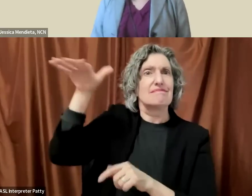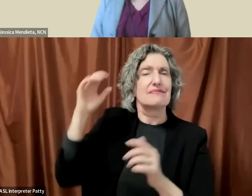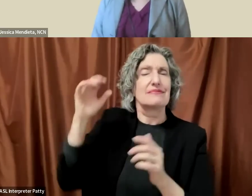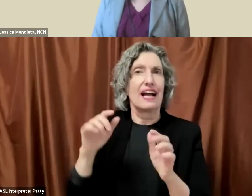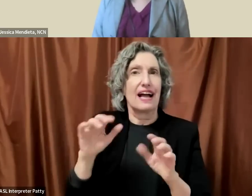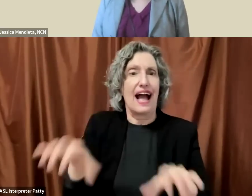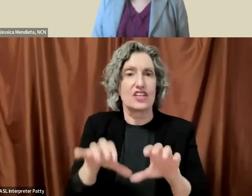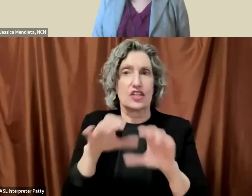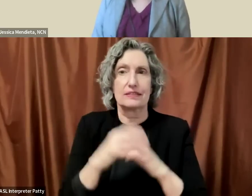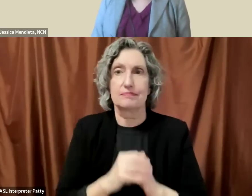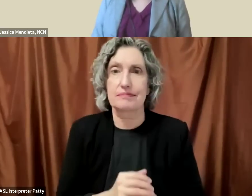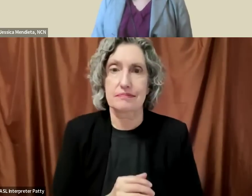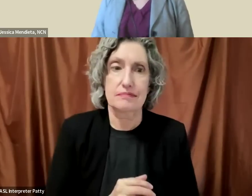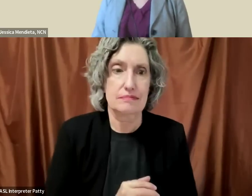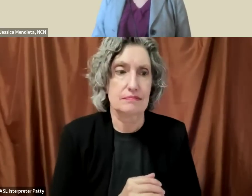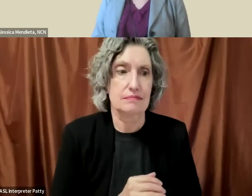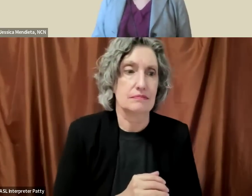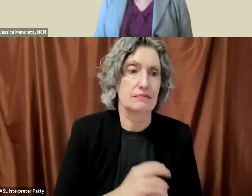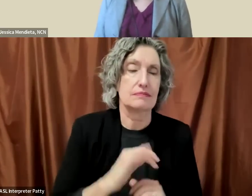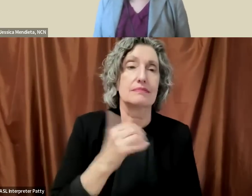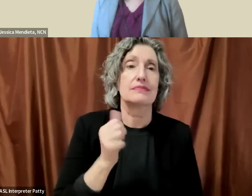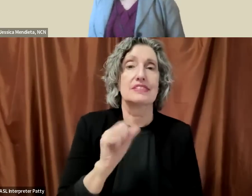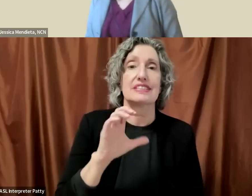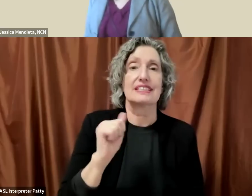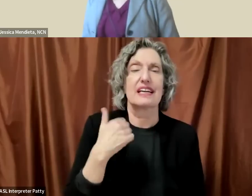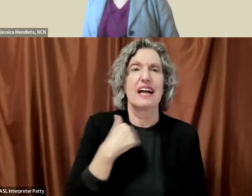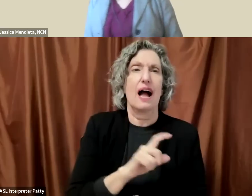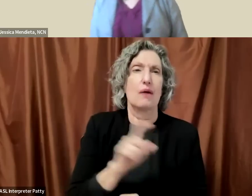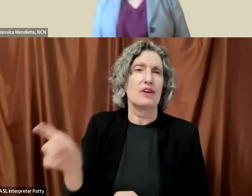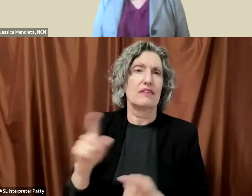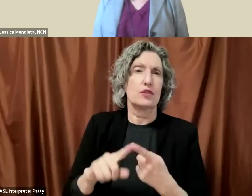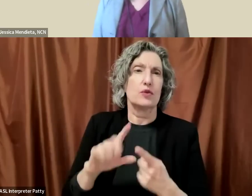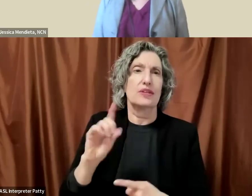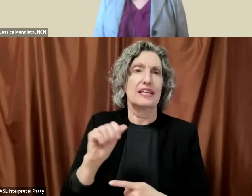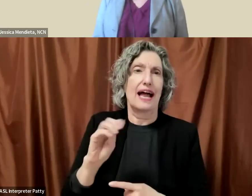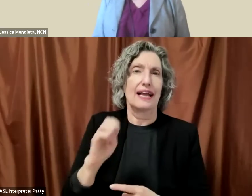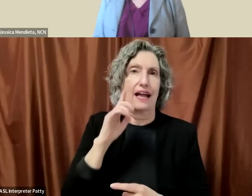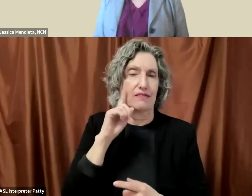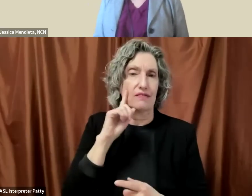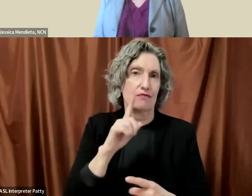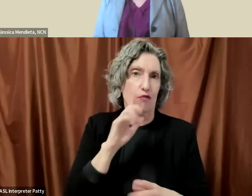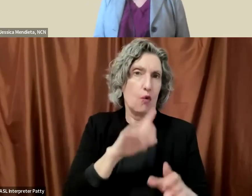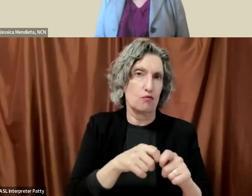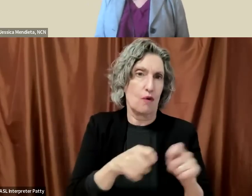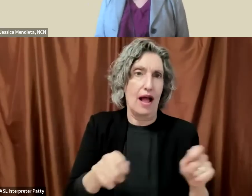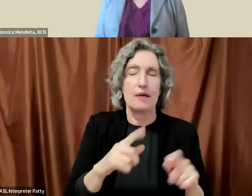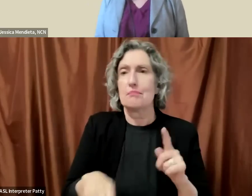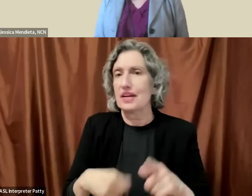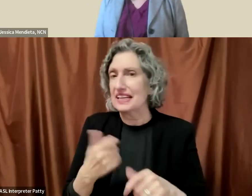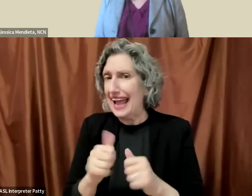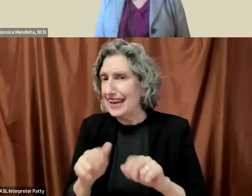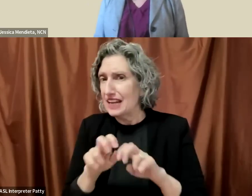Thanks. And before turning it back to Diane for some closing remarks, I invite the panelists to share any last minute